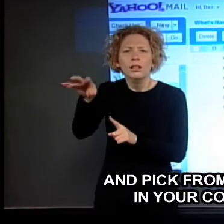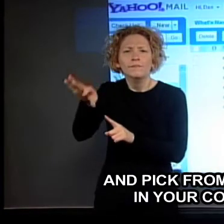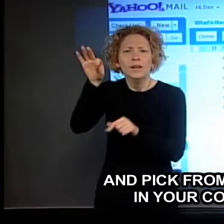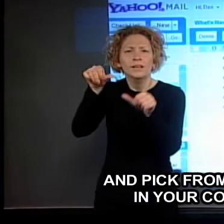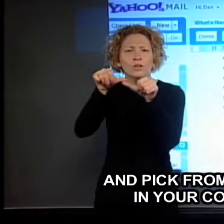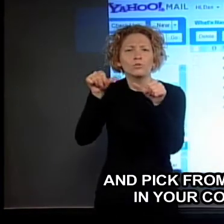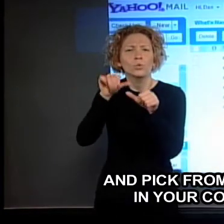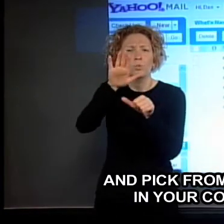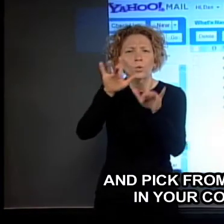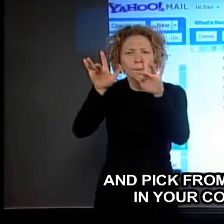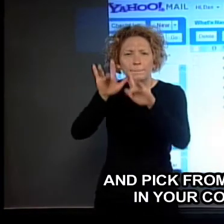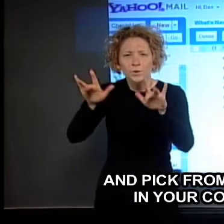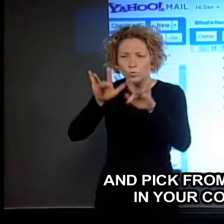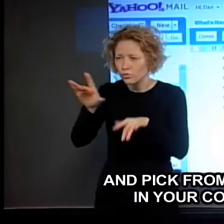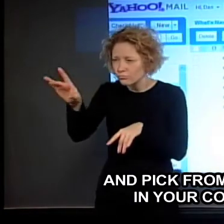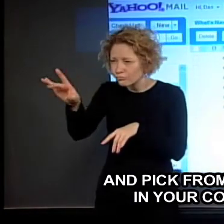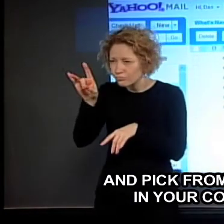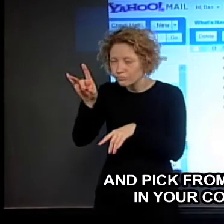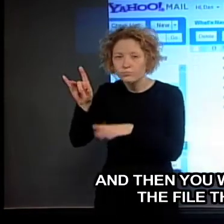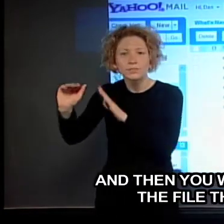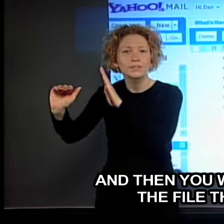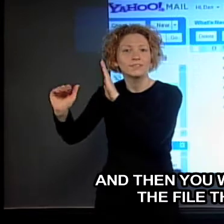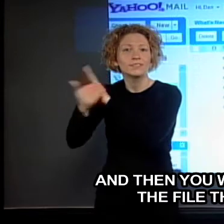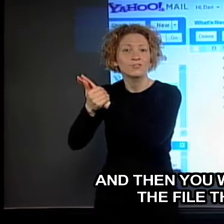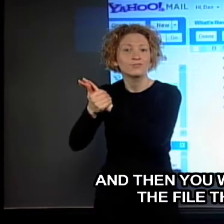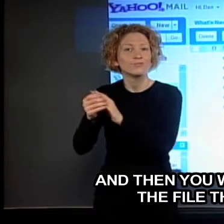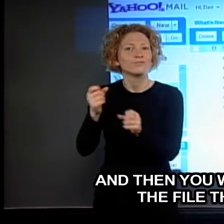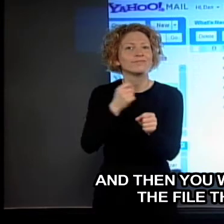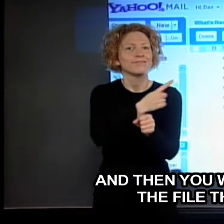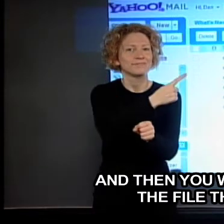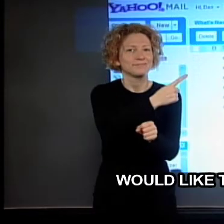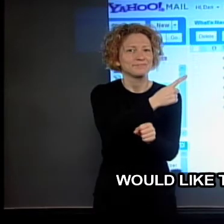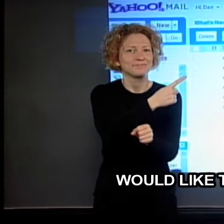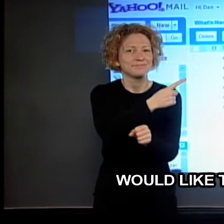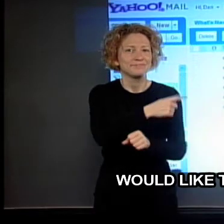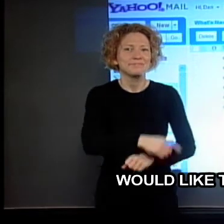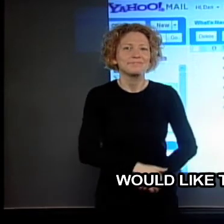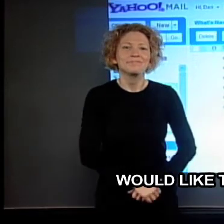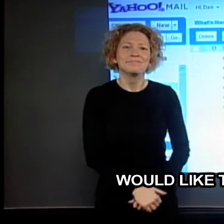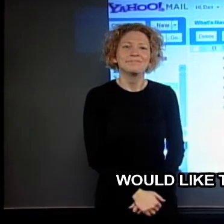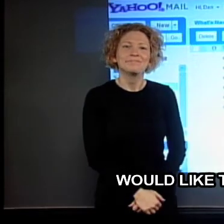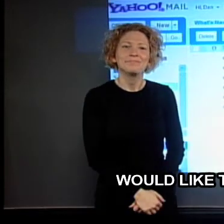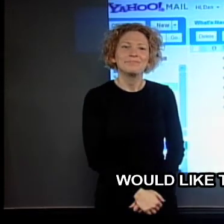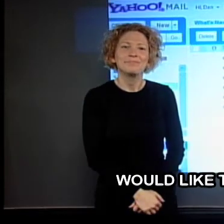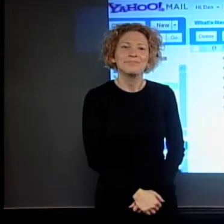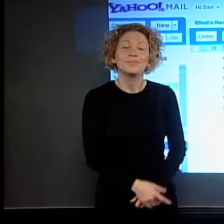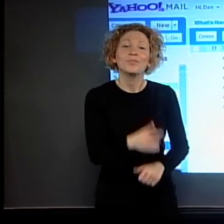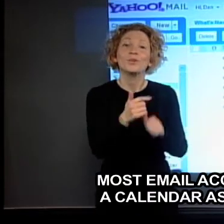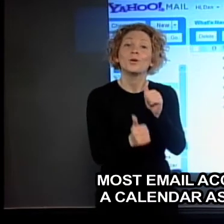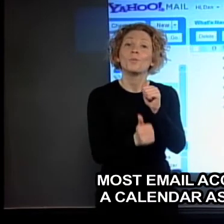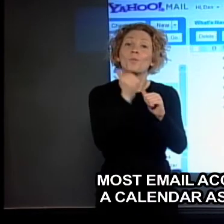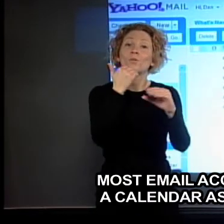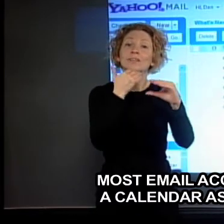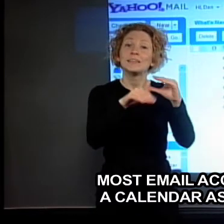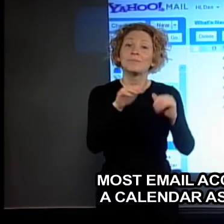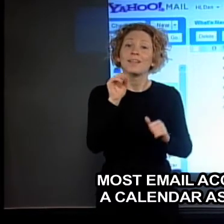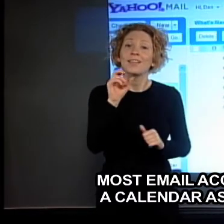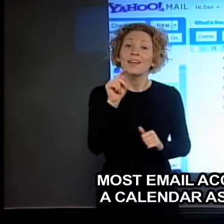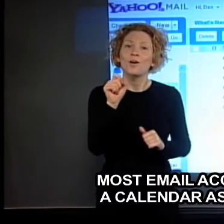from what area in your computer, and then you will click on the file that you'd like to attach. Most email accounts have a calendar as